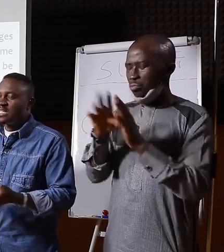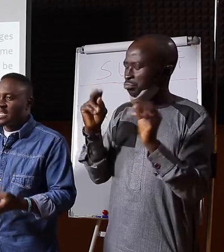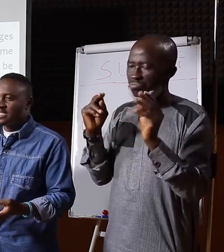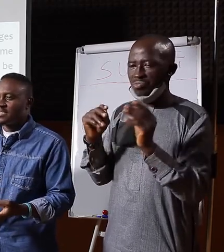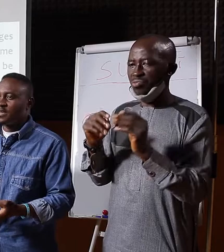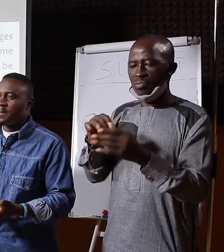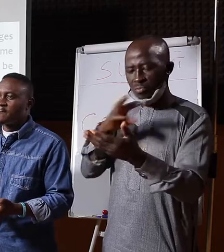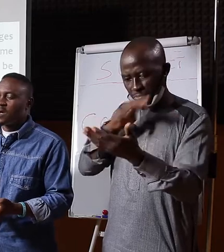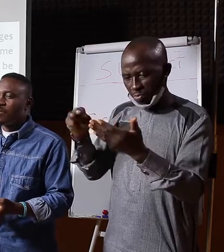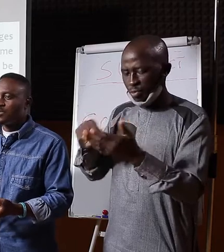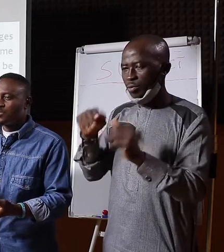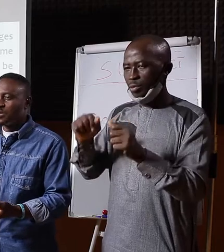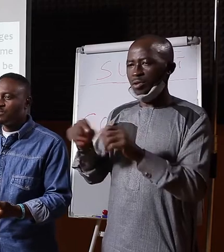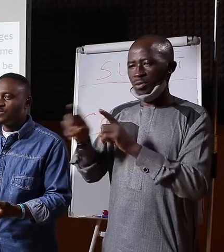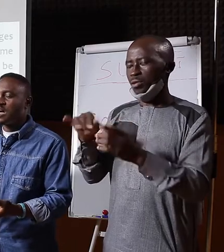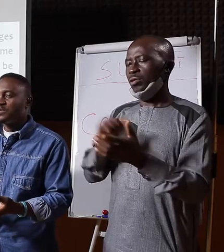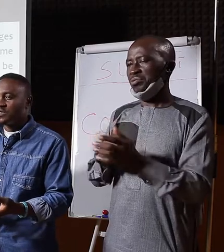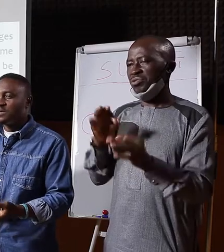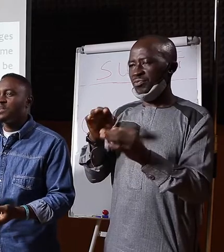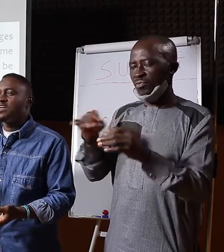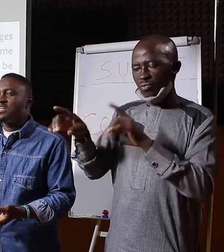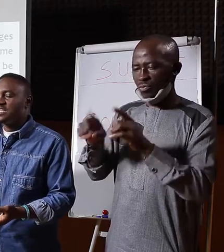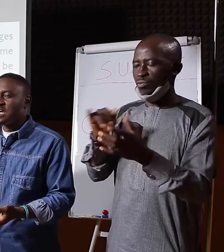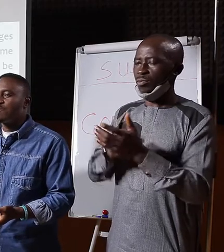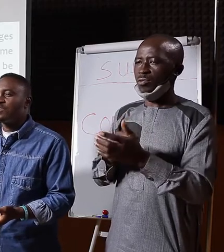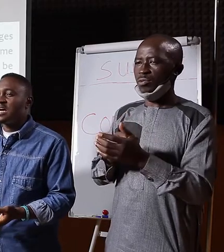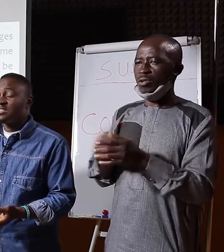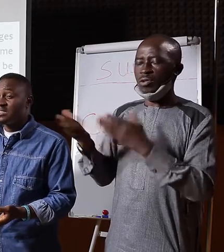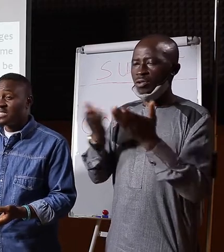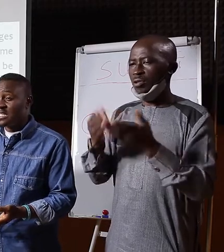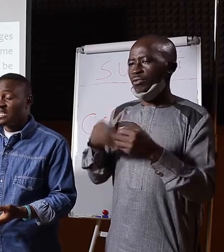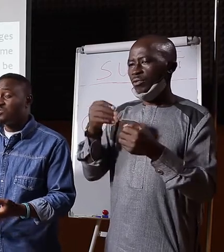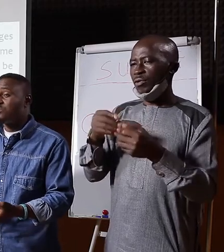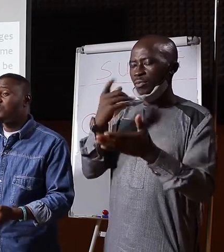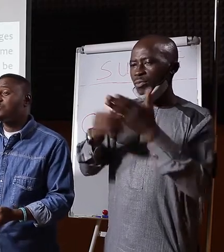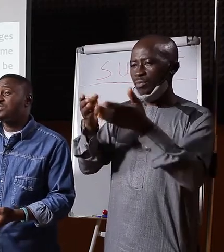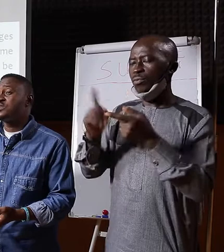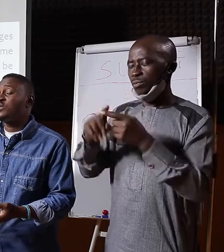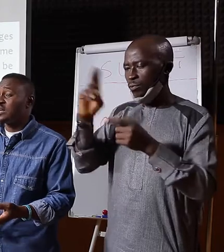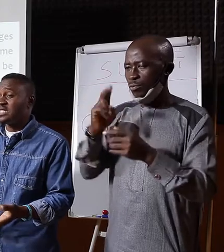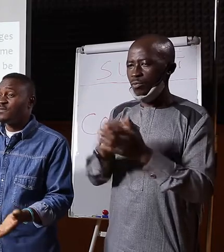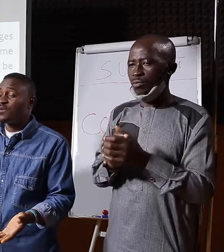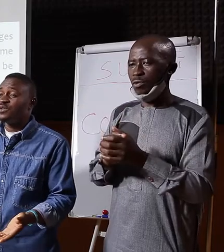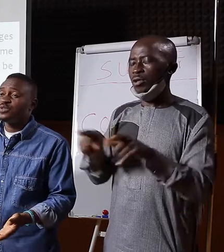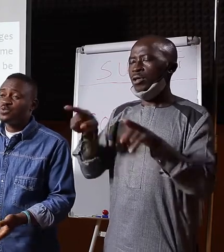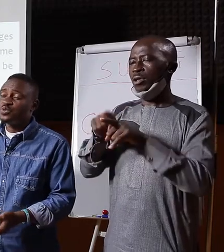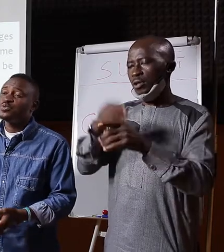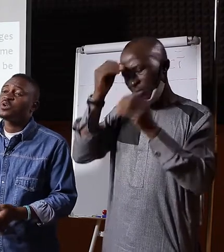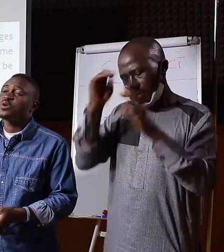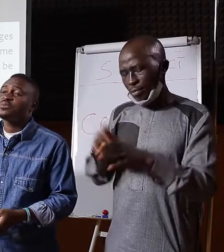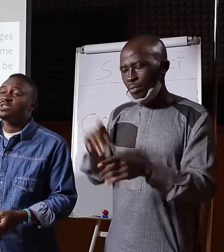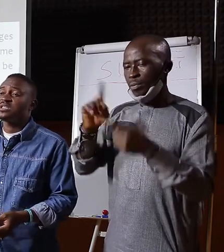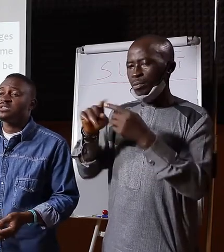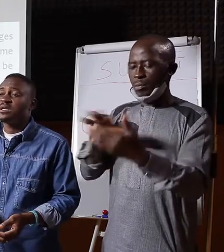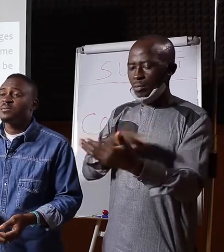capture text. And once you are able to capture them, they serve as data to be used or as information to